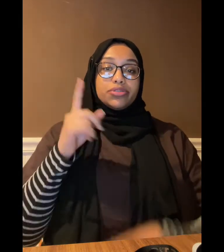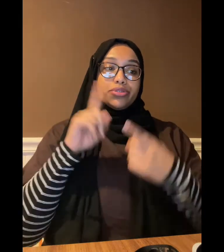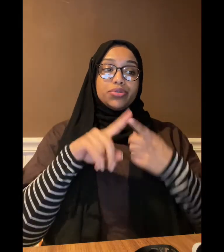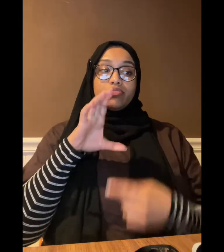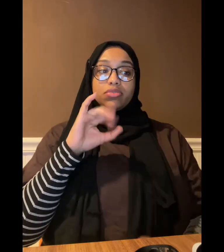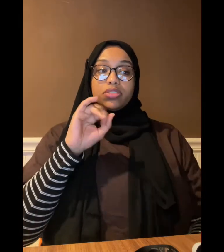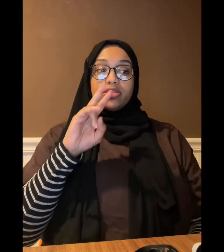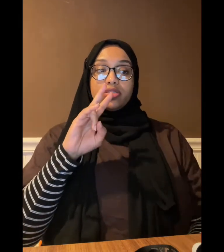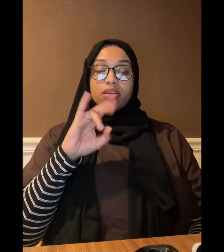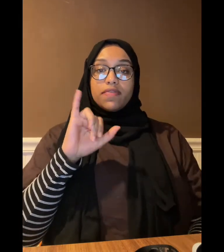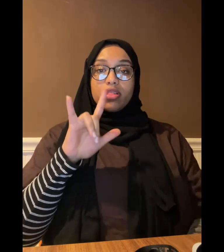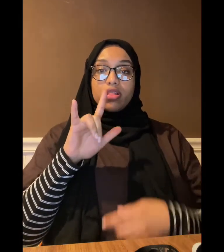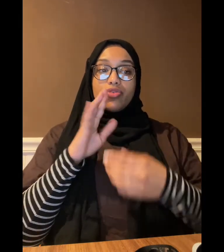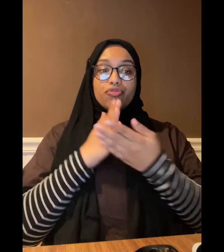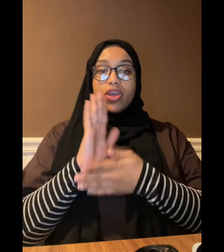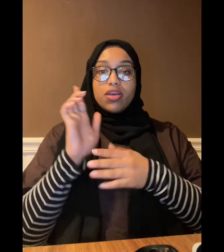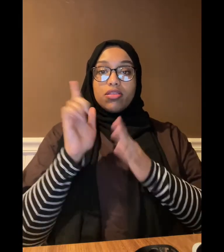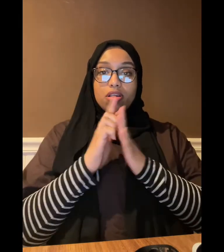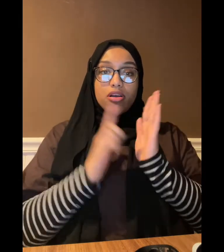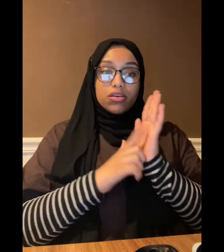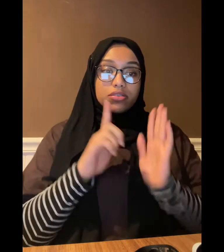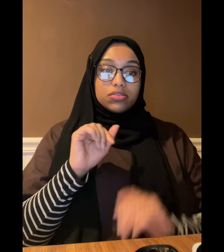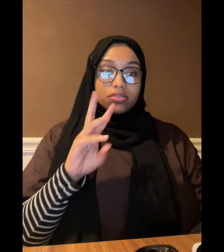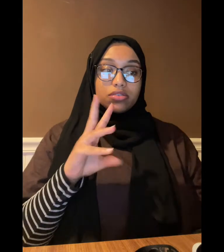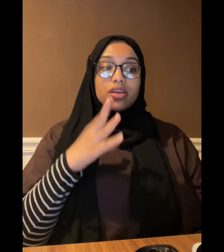that tells us that, basically.